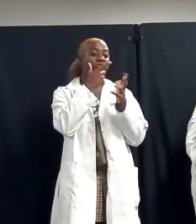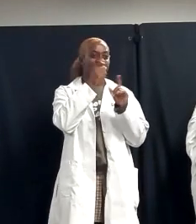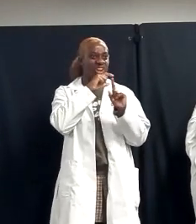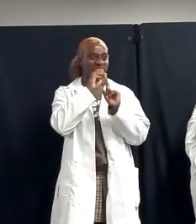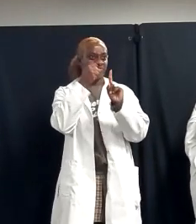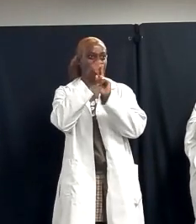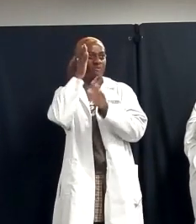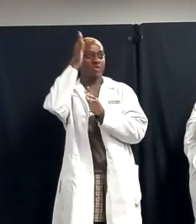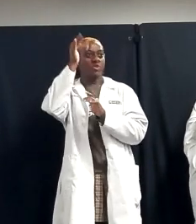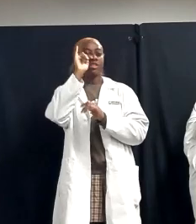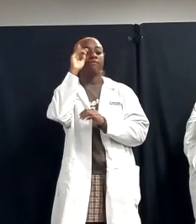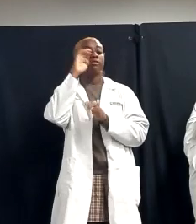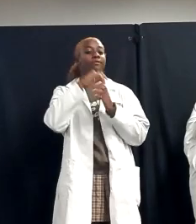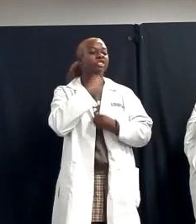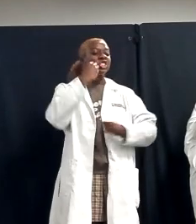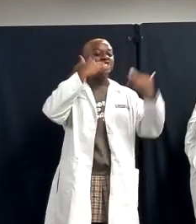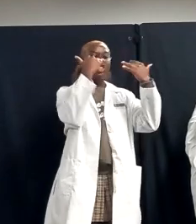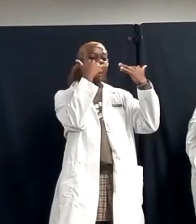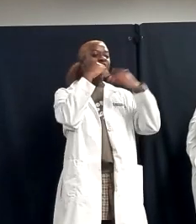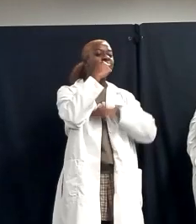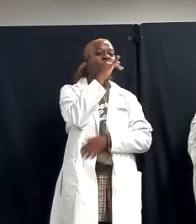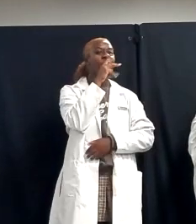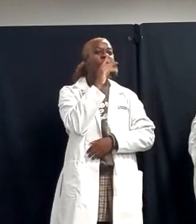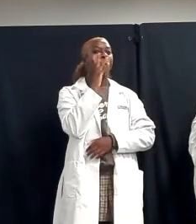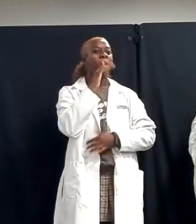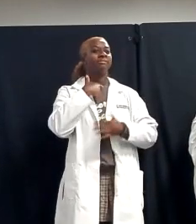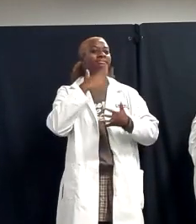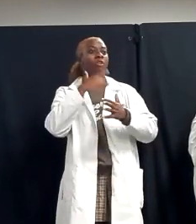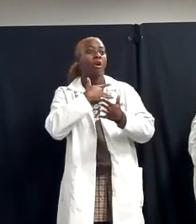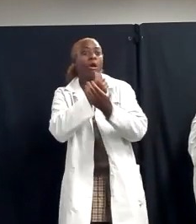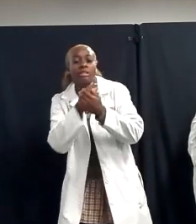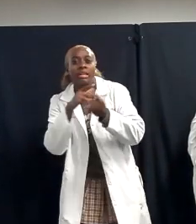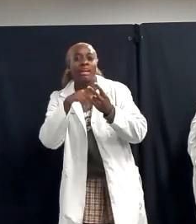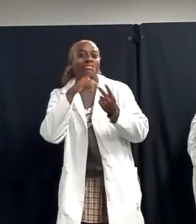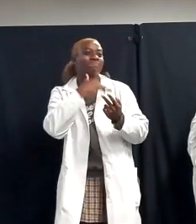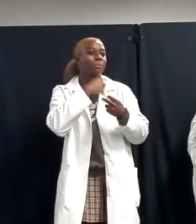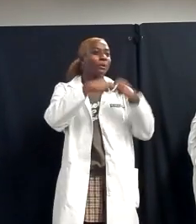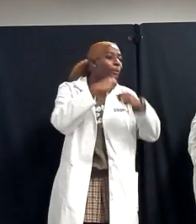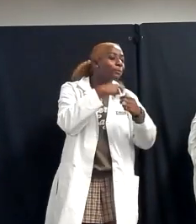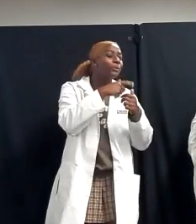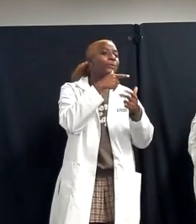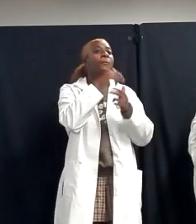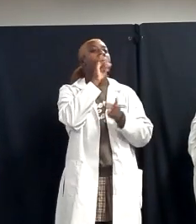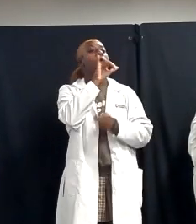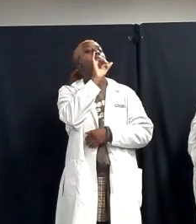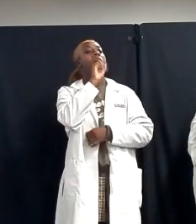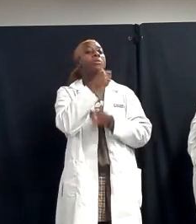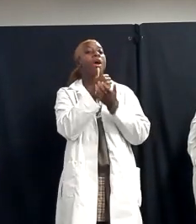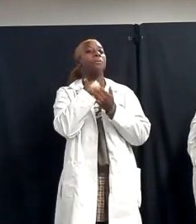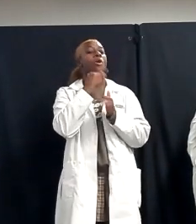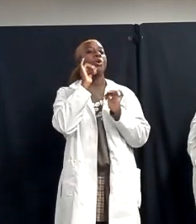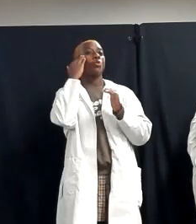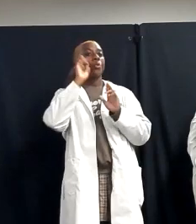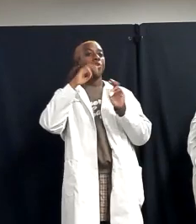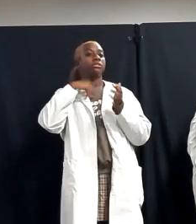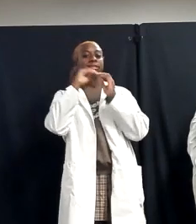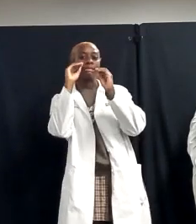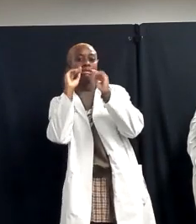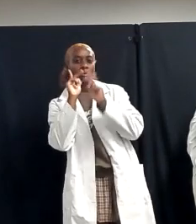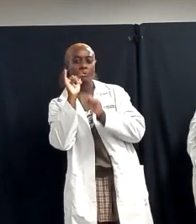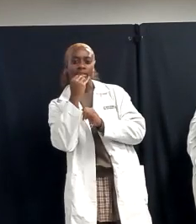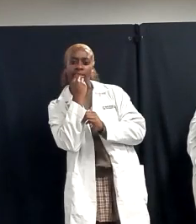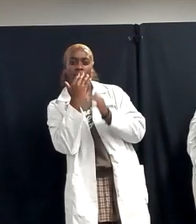specifically. So, you know, I learned a lot about how diet, you know, impacts everything. And I love junk food, but it